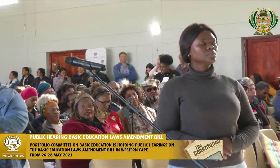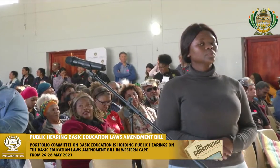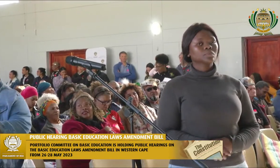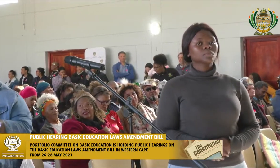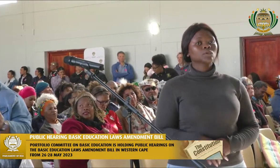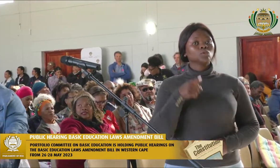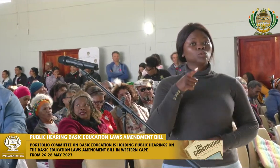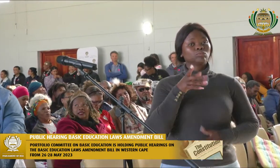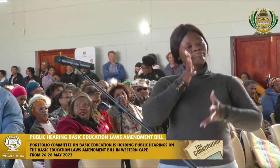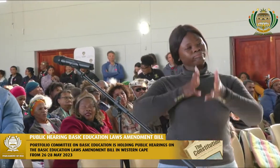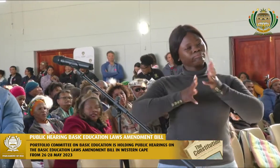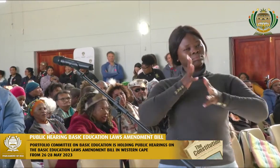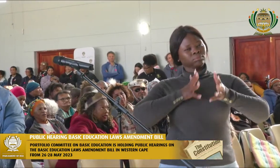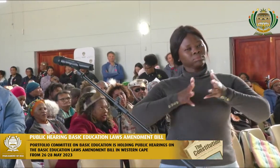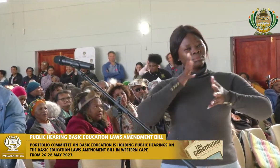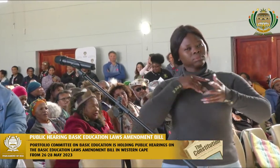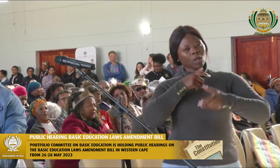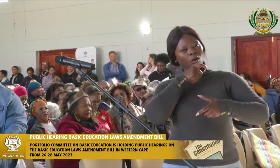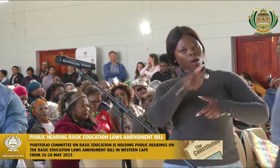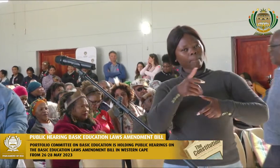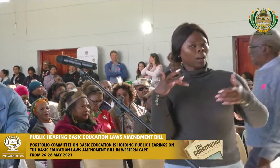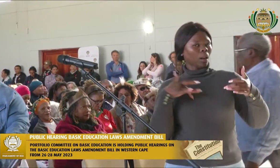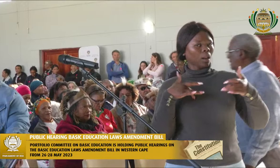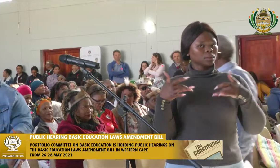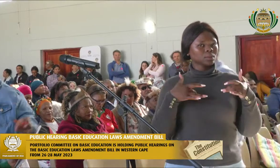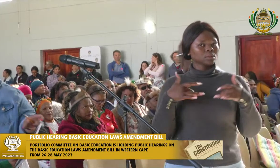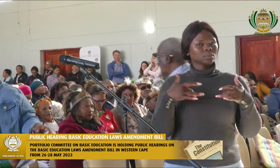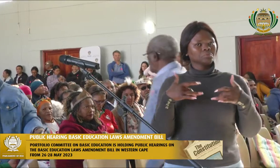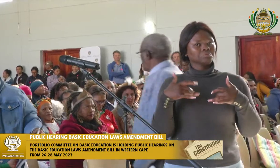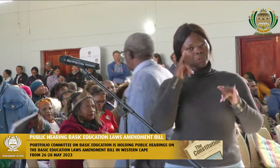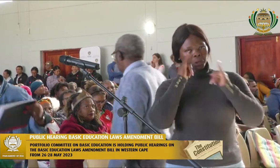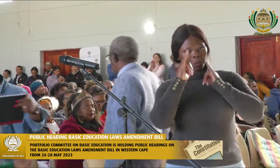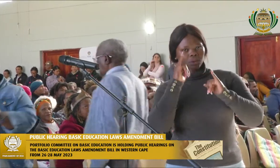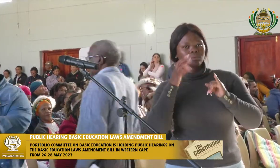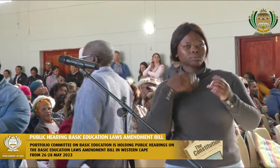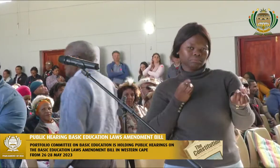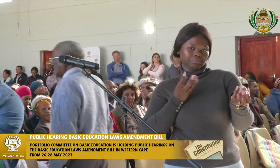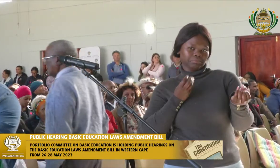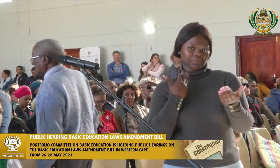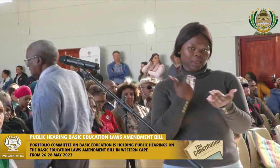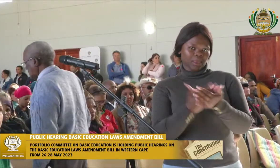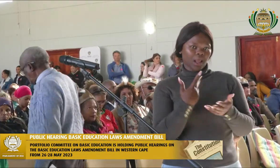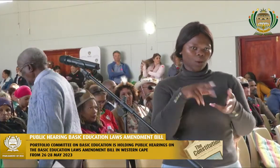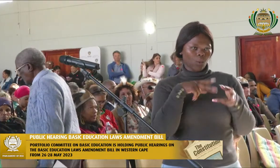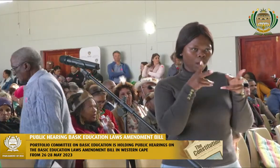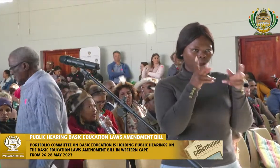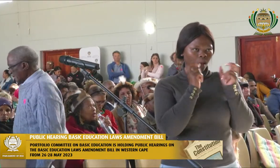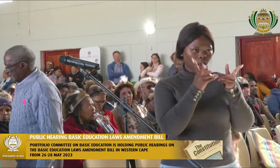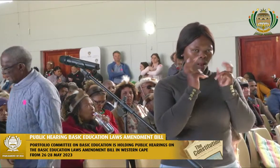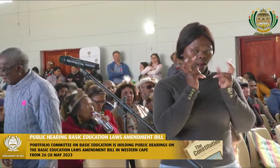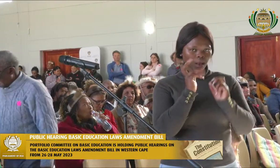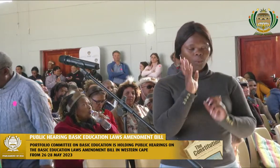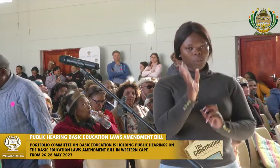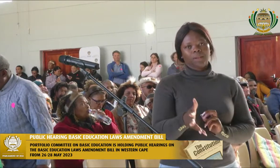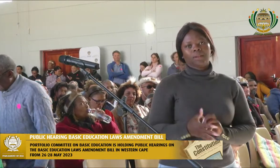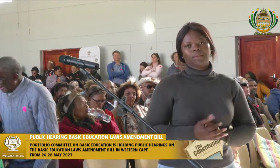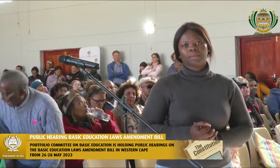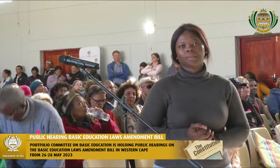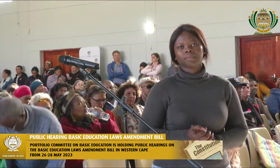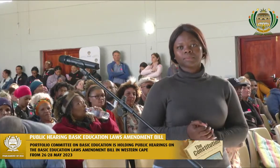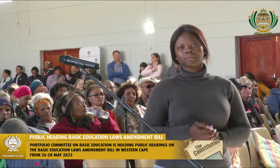you tell us your story if you want us to hear your story. We are here to listen to